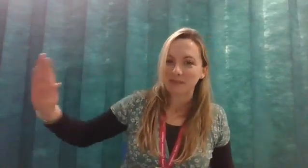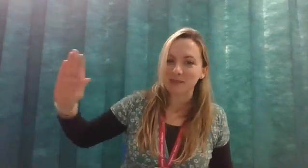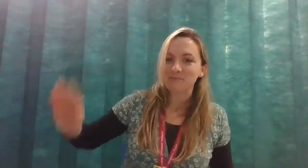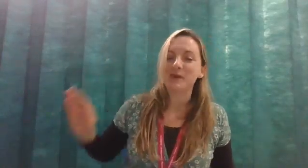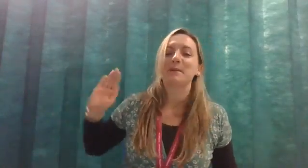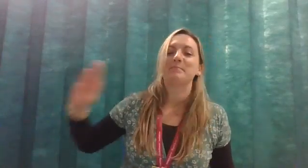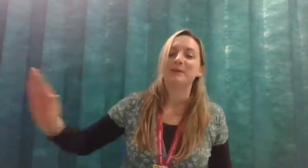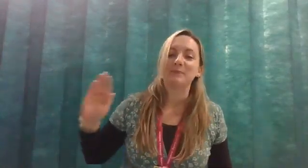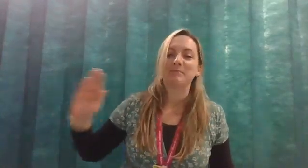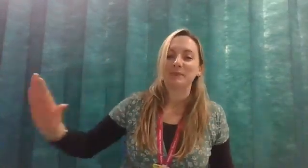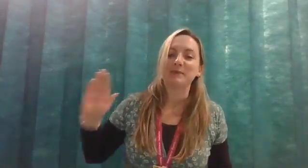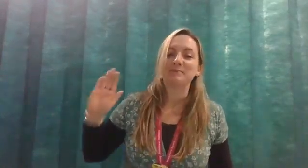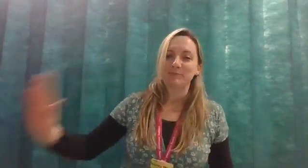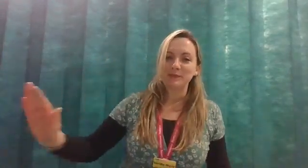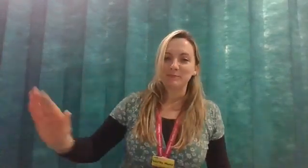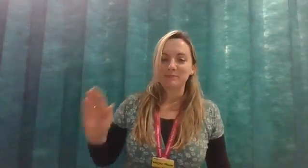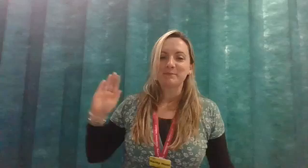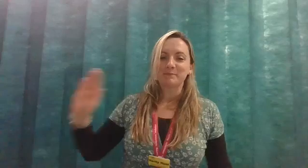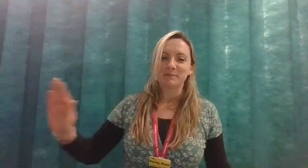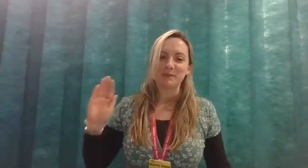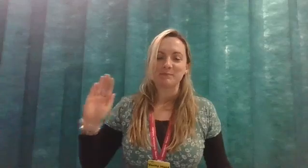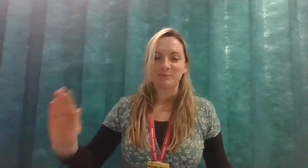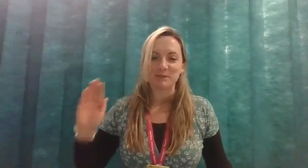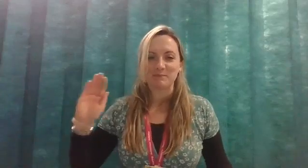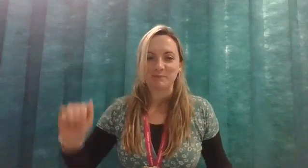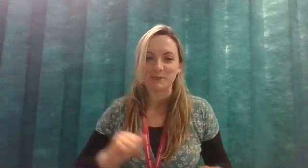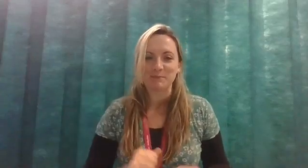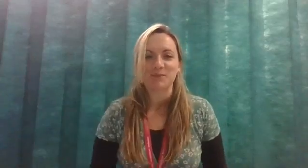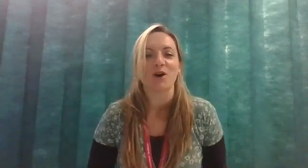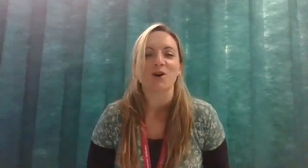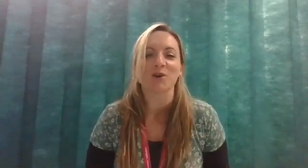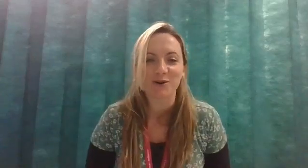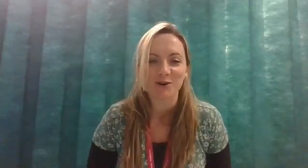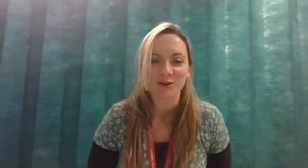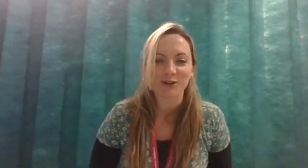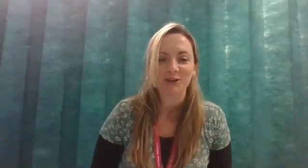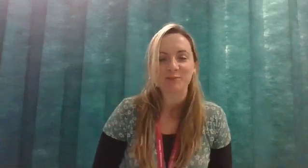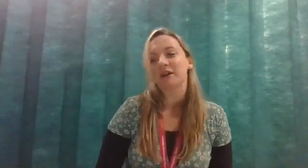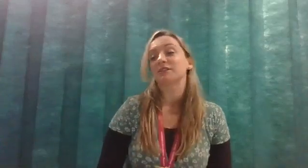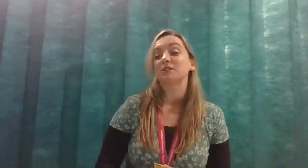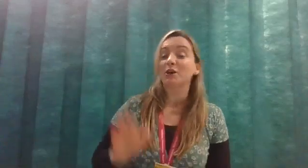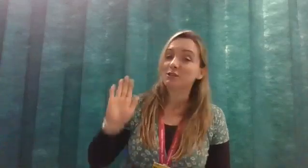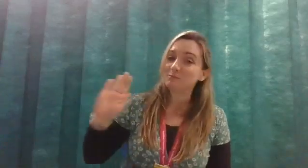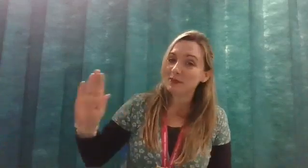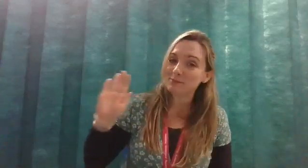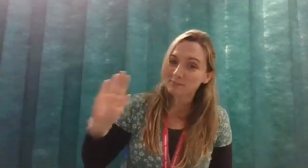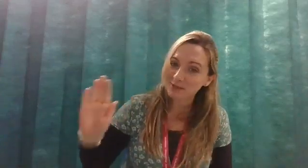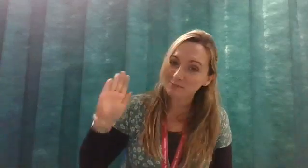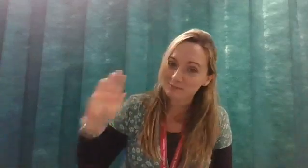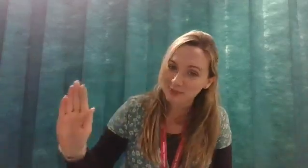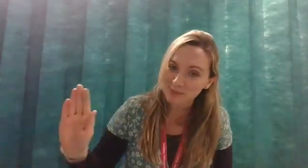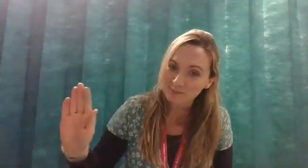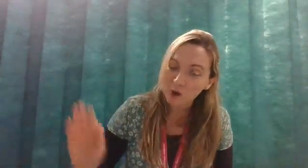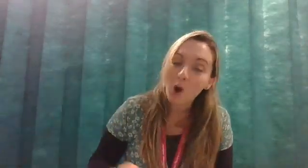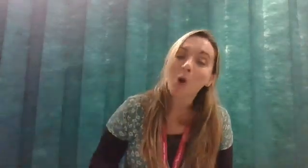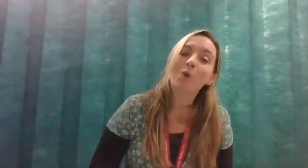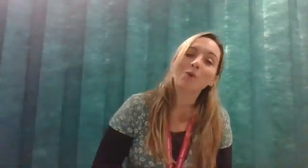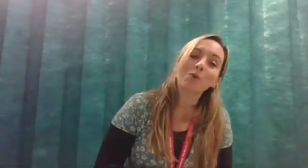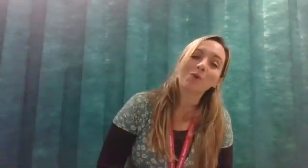beep, beep, beep, beep. Beep, beep, beep. The horn on the bus goes beep, beep, beep